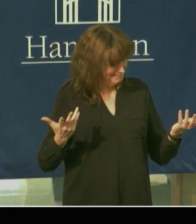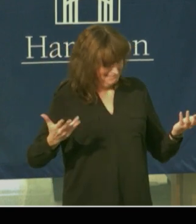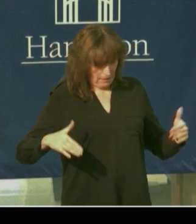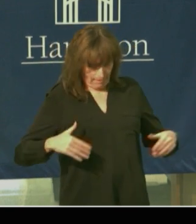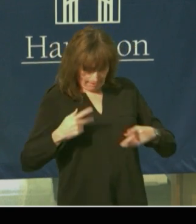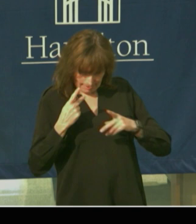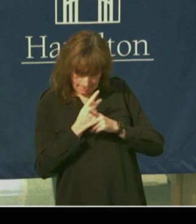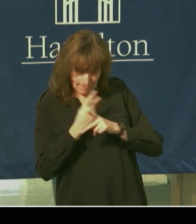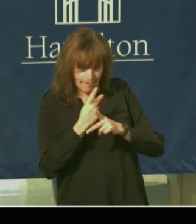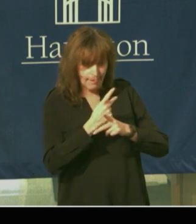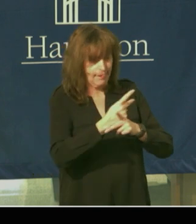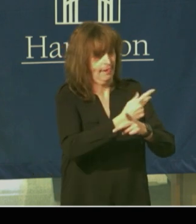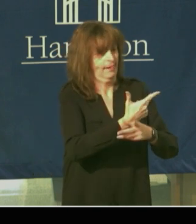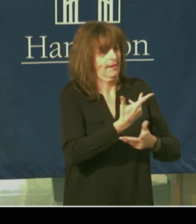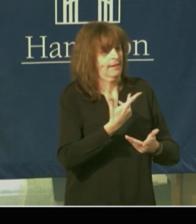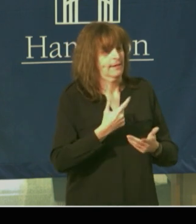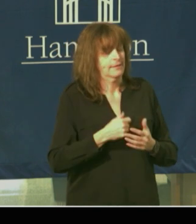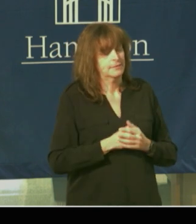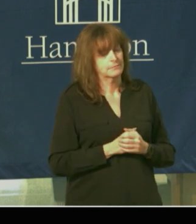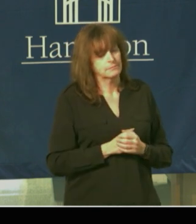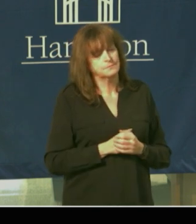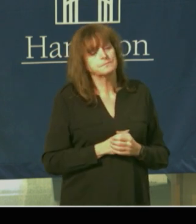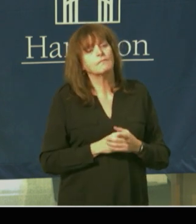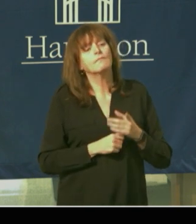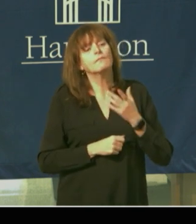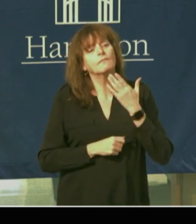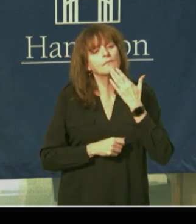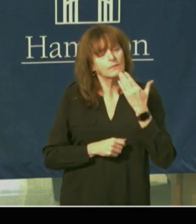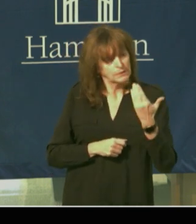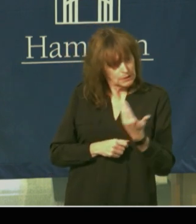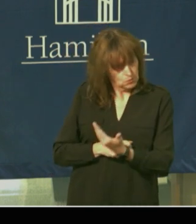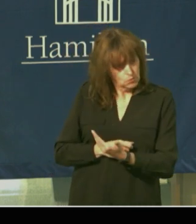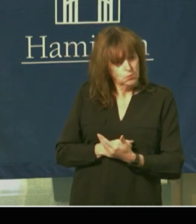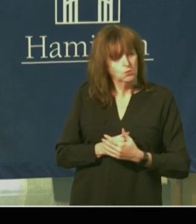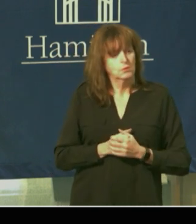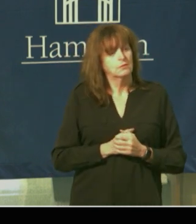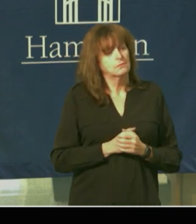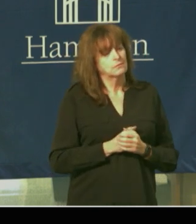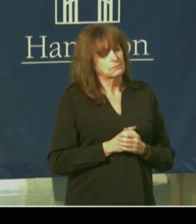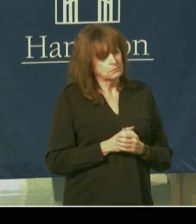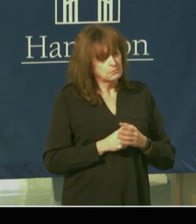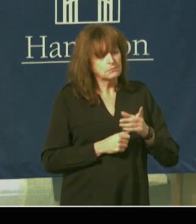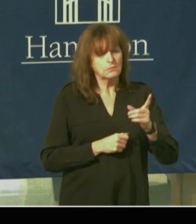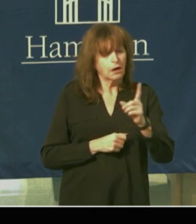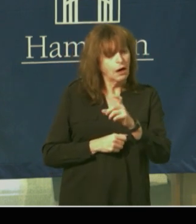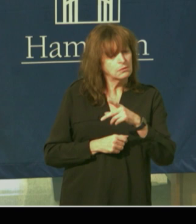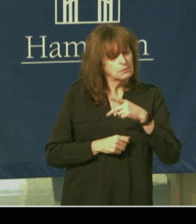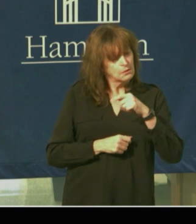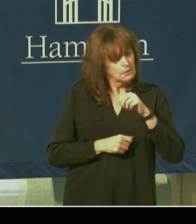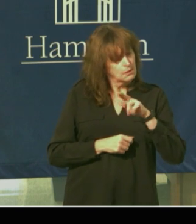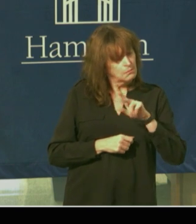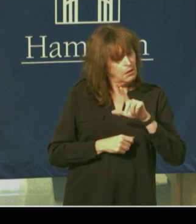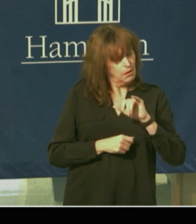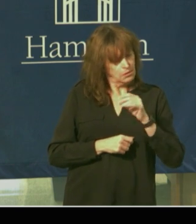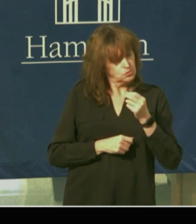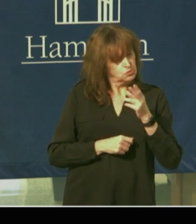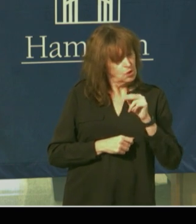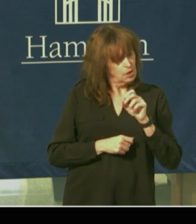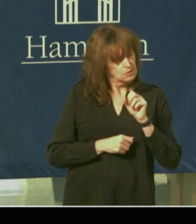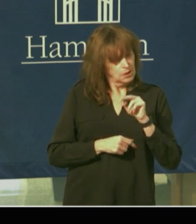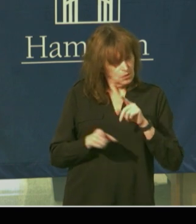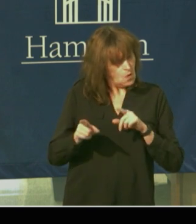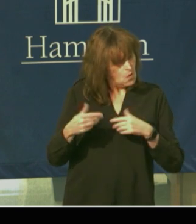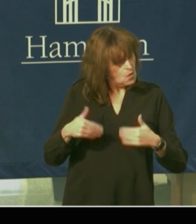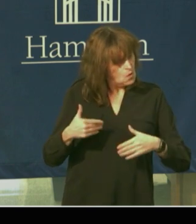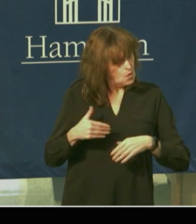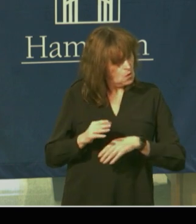Johnson, we will get to you now. You have been having a very busy 6 or 7 days, and we appreciate all that you and your team have been doing. Mr.